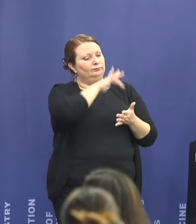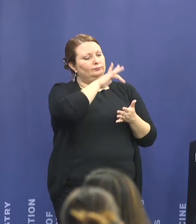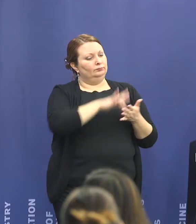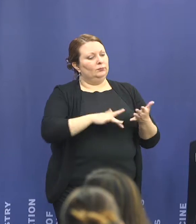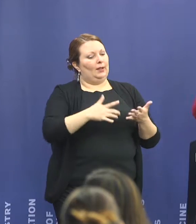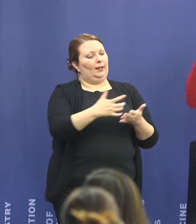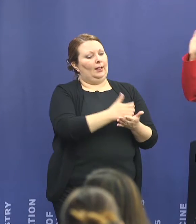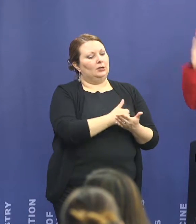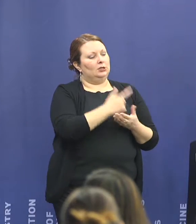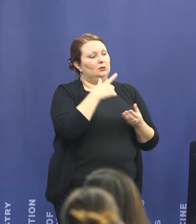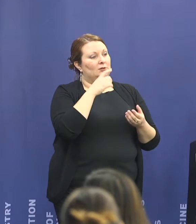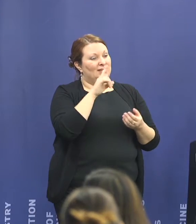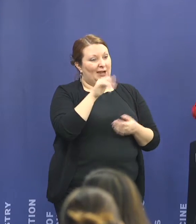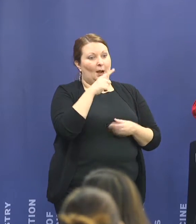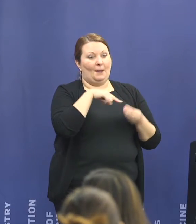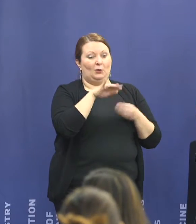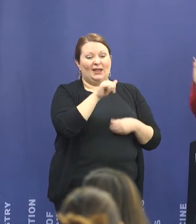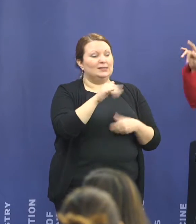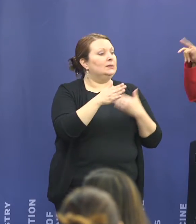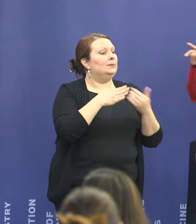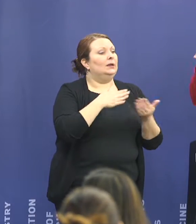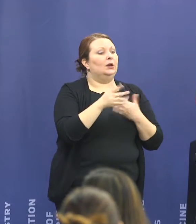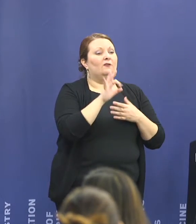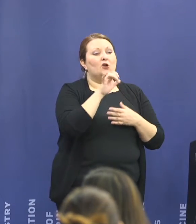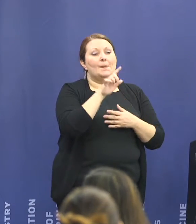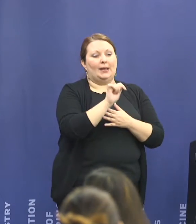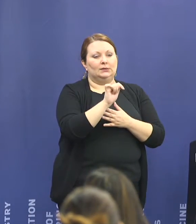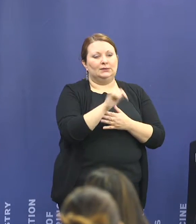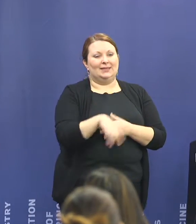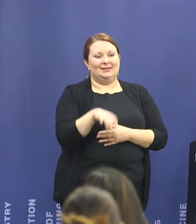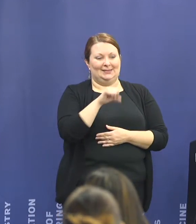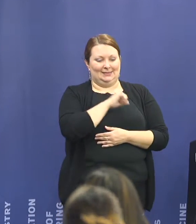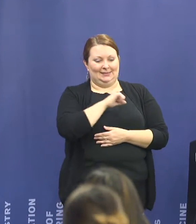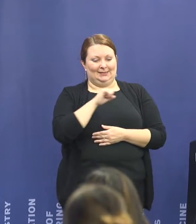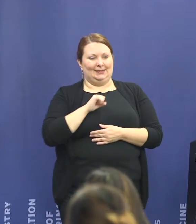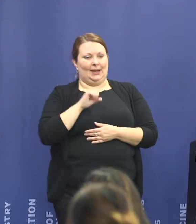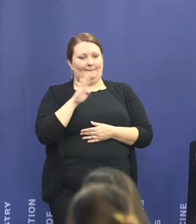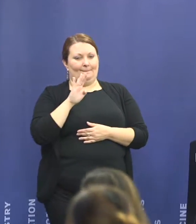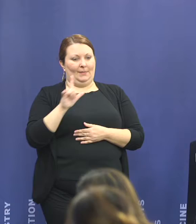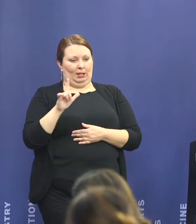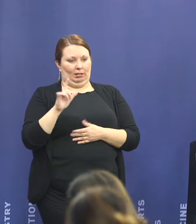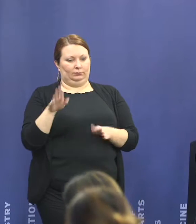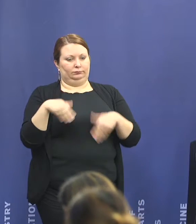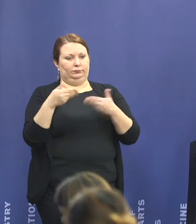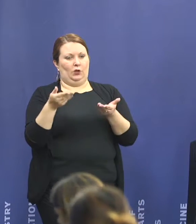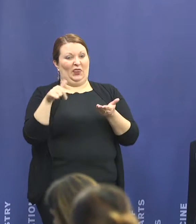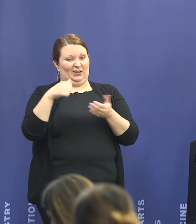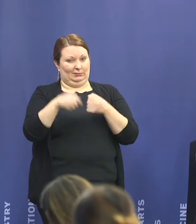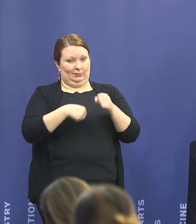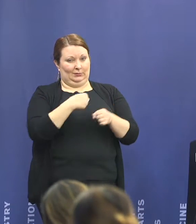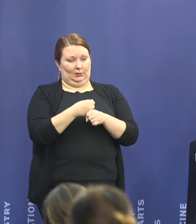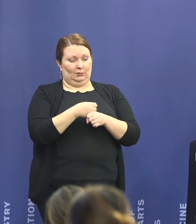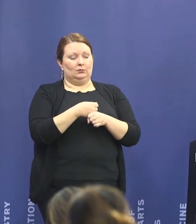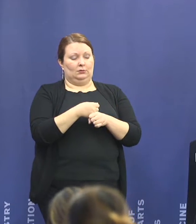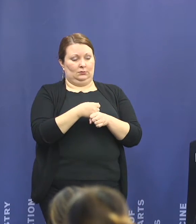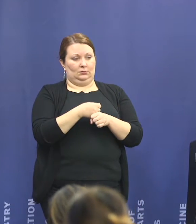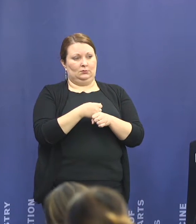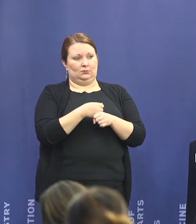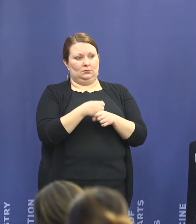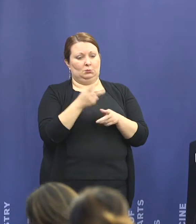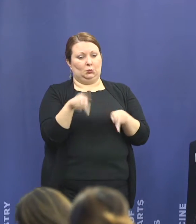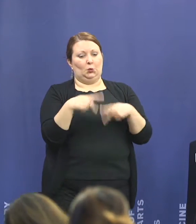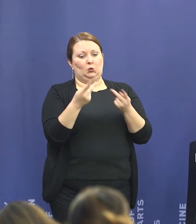of any race data, never mind the format, but any race data. So there was a Senate bill that was introduced this year that